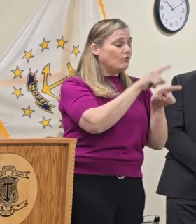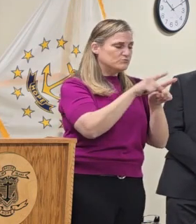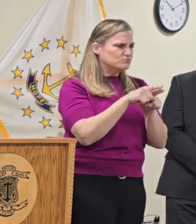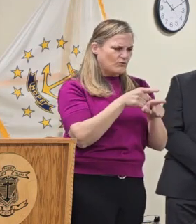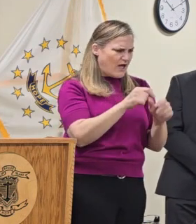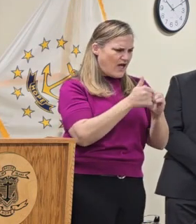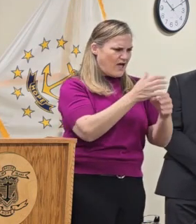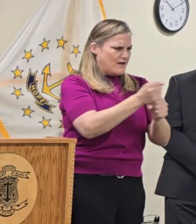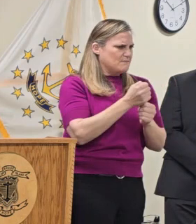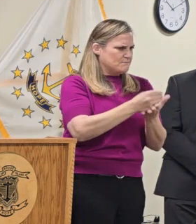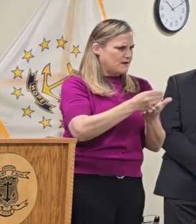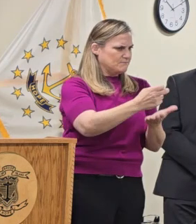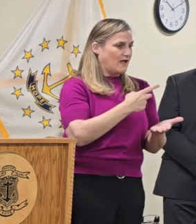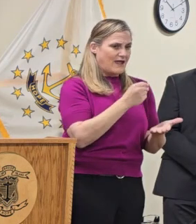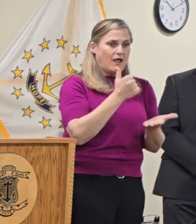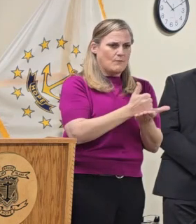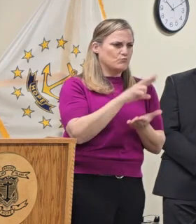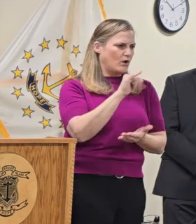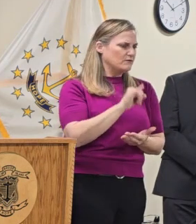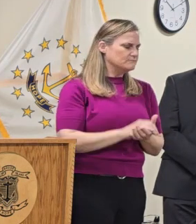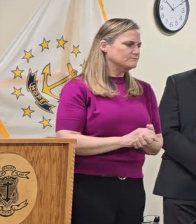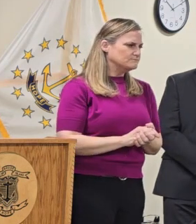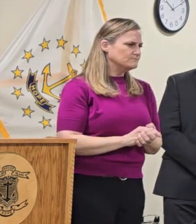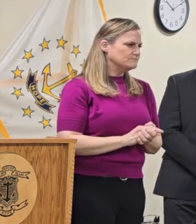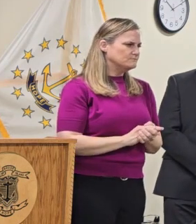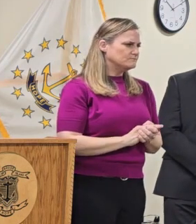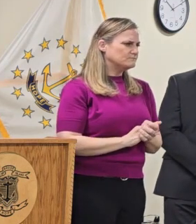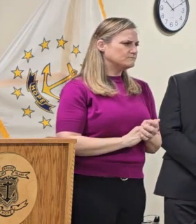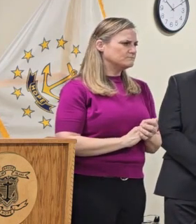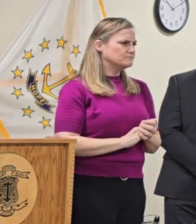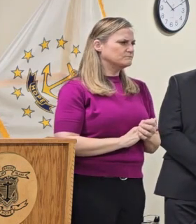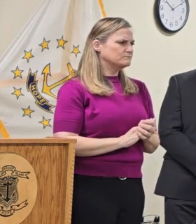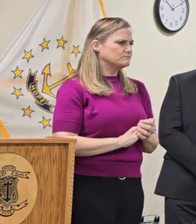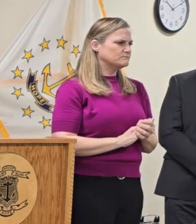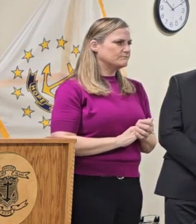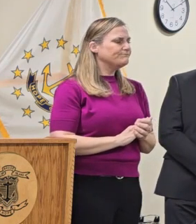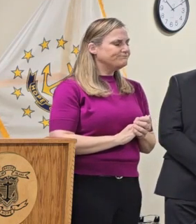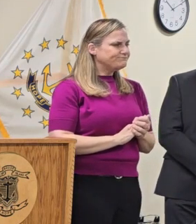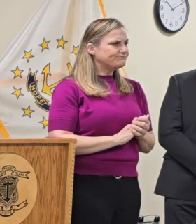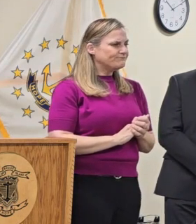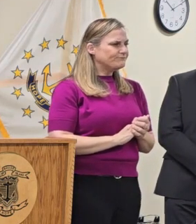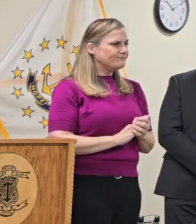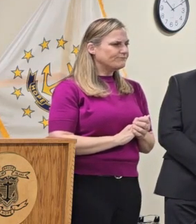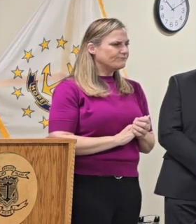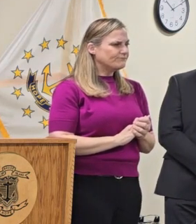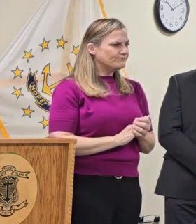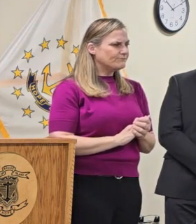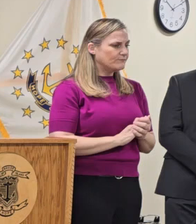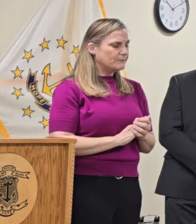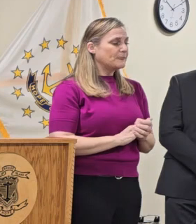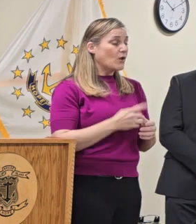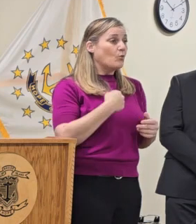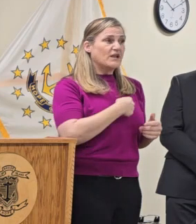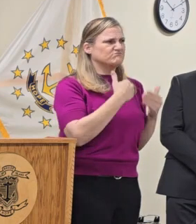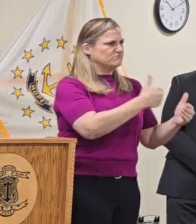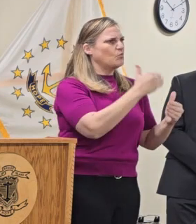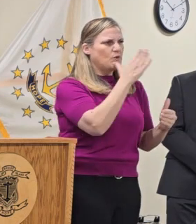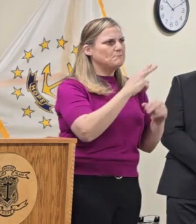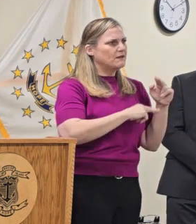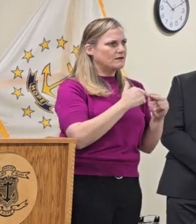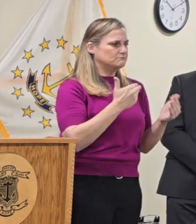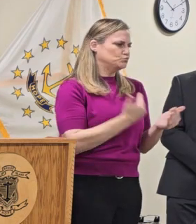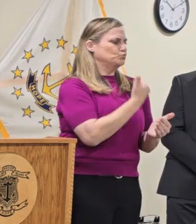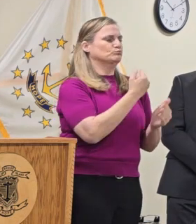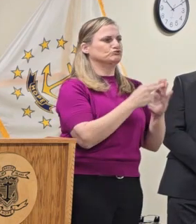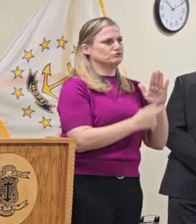people safe. We also are going to build a legal case, and we're going to do it right. With that, I'd like to